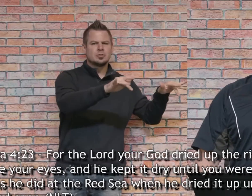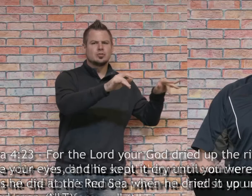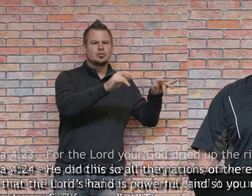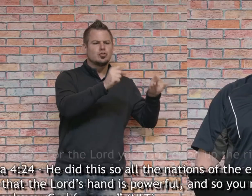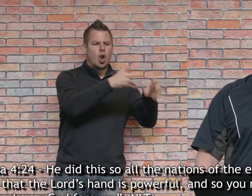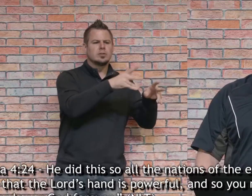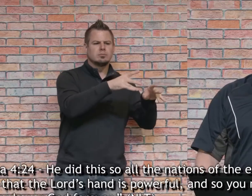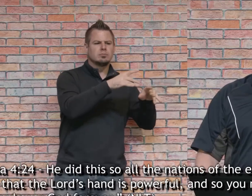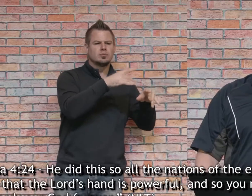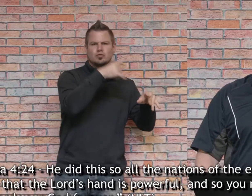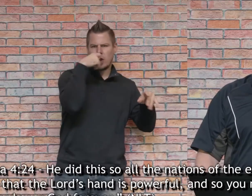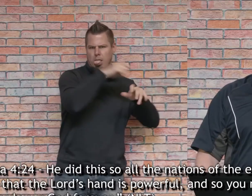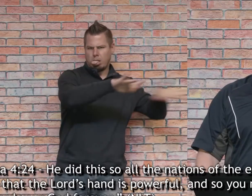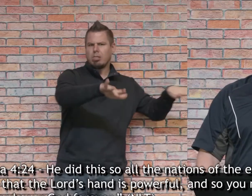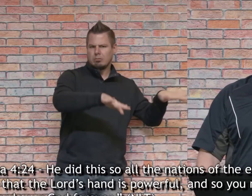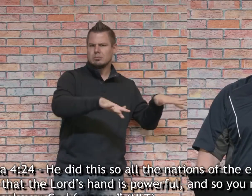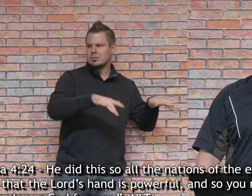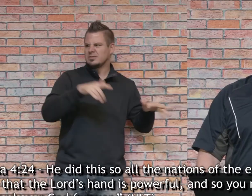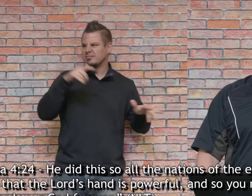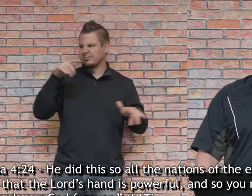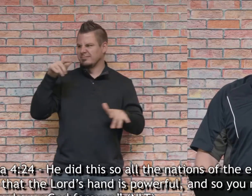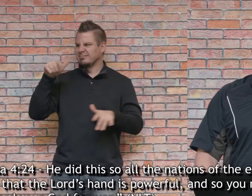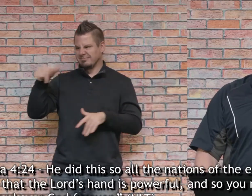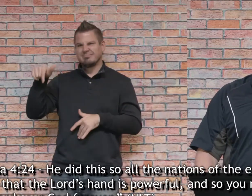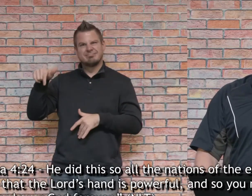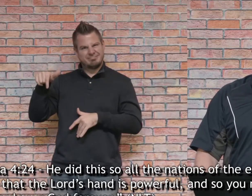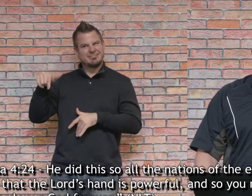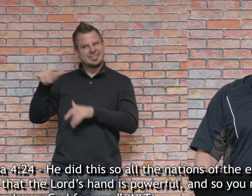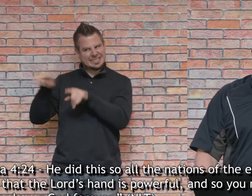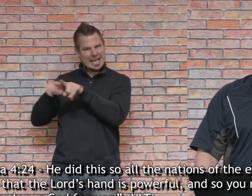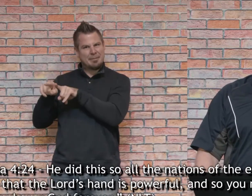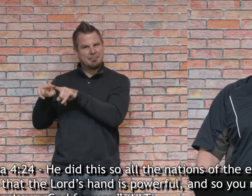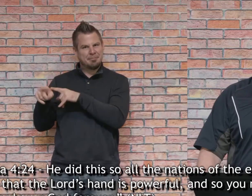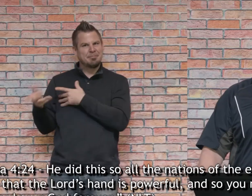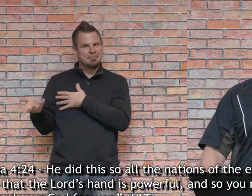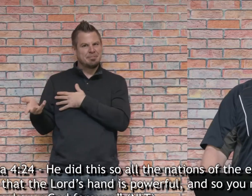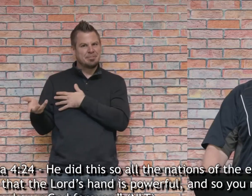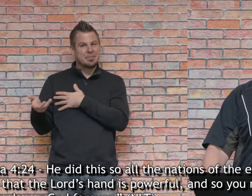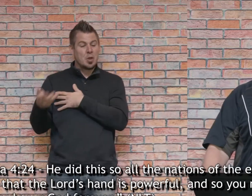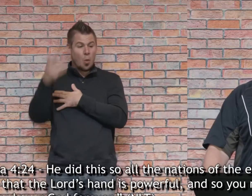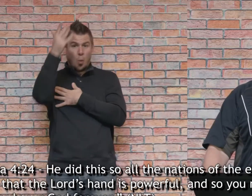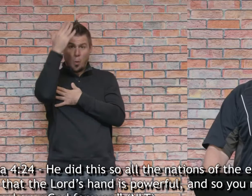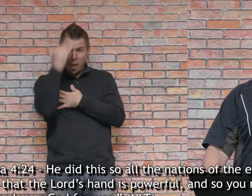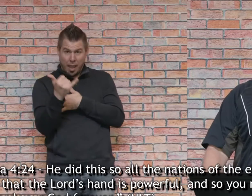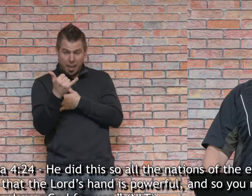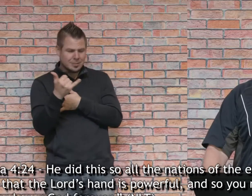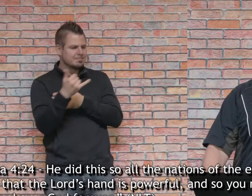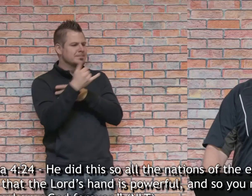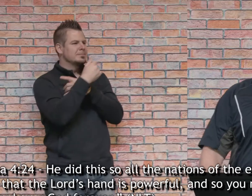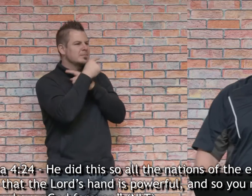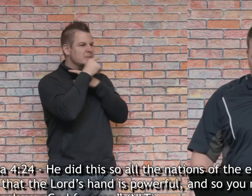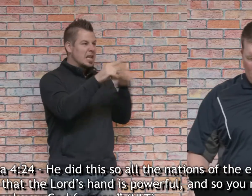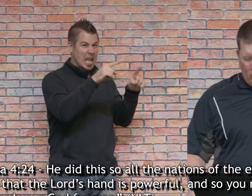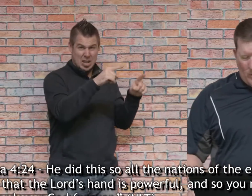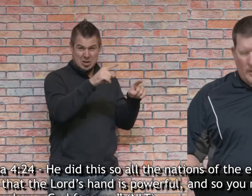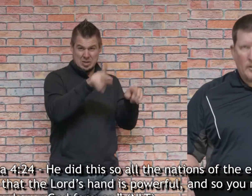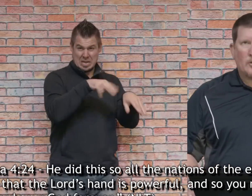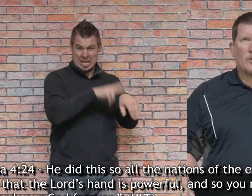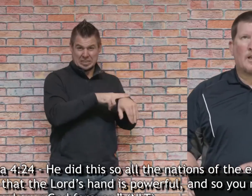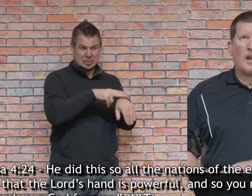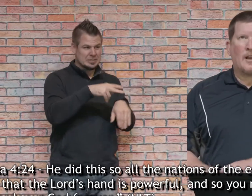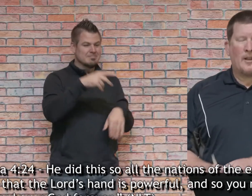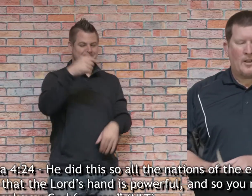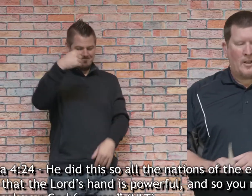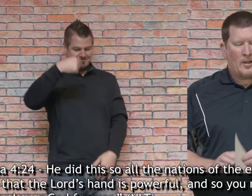over. He did this so all the nations of the earth might know that the Lord's hand is powerful, and so you might fear the Lord